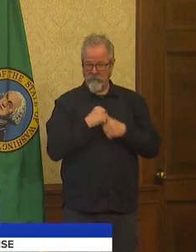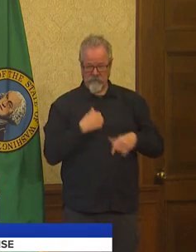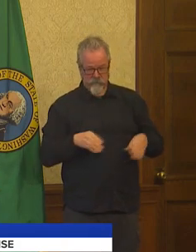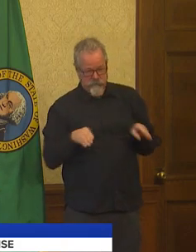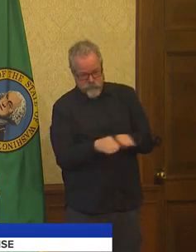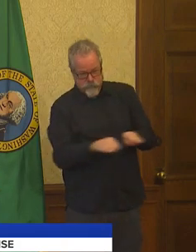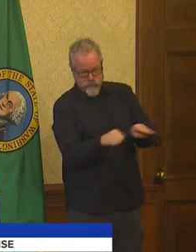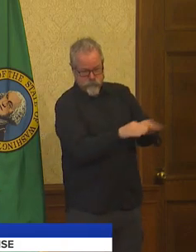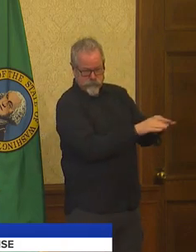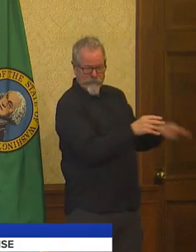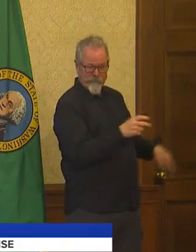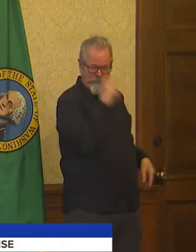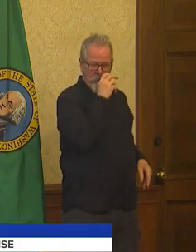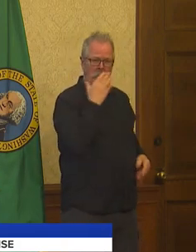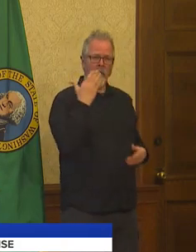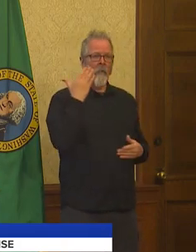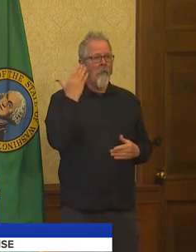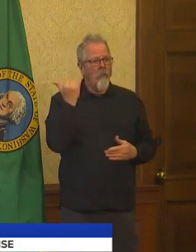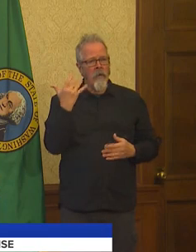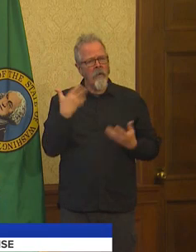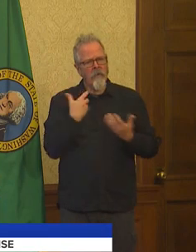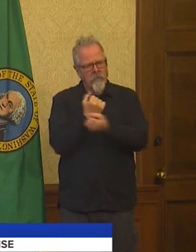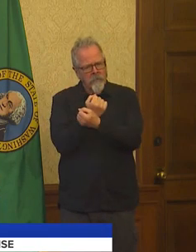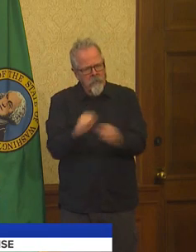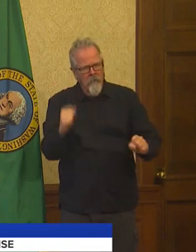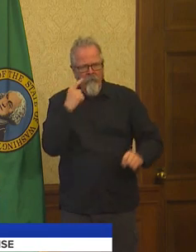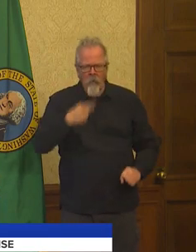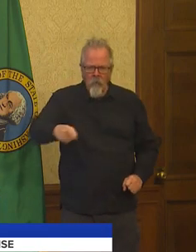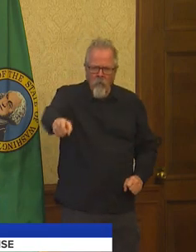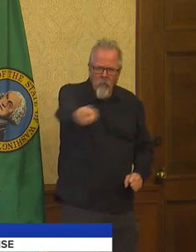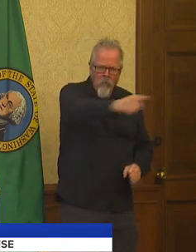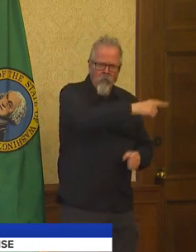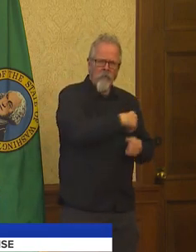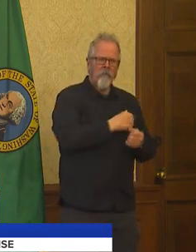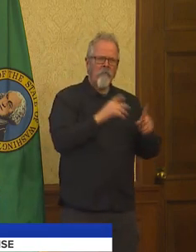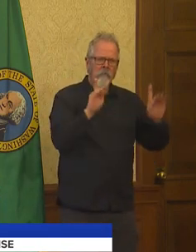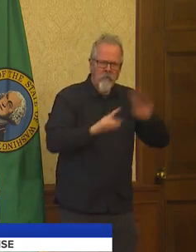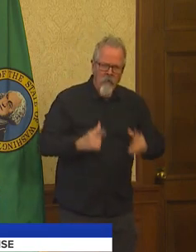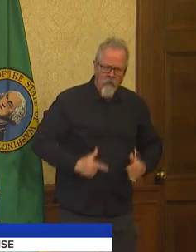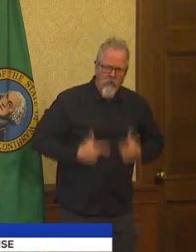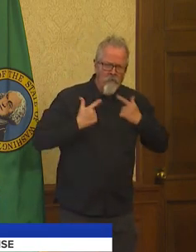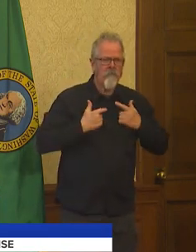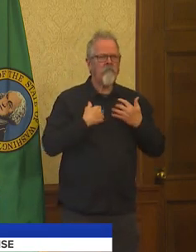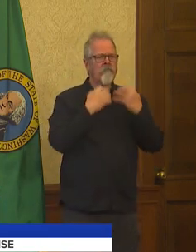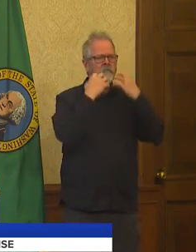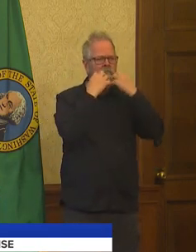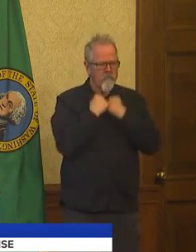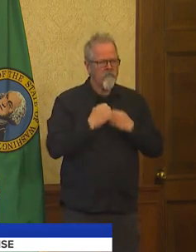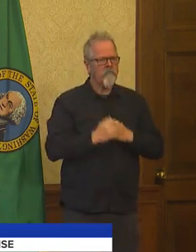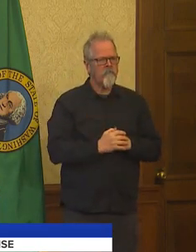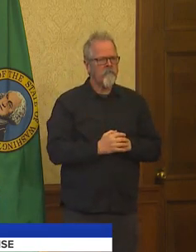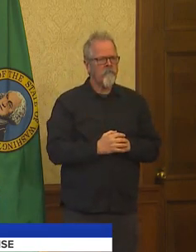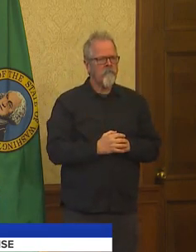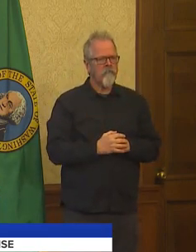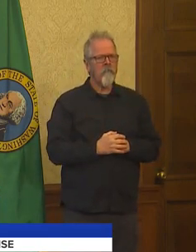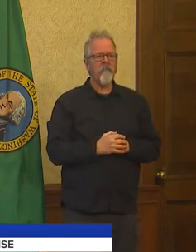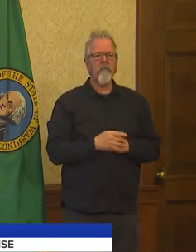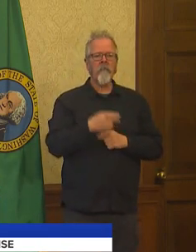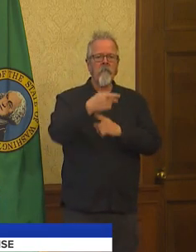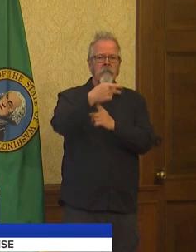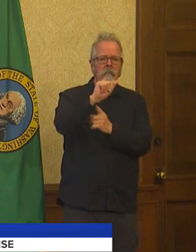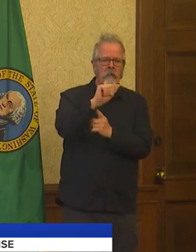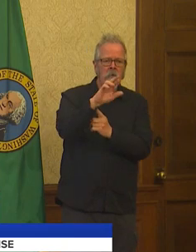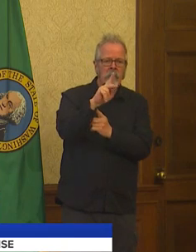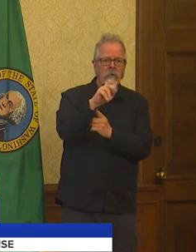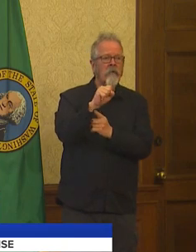lives. And it's why we made very difficult decisions to close state parks and public lands and golf facilities and